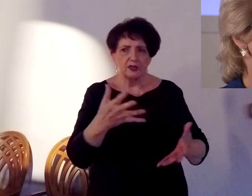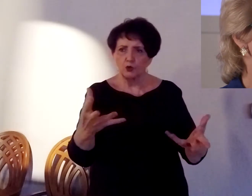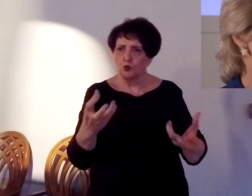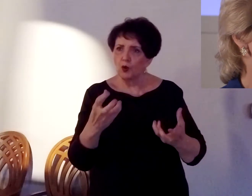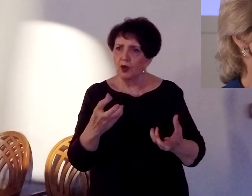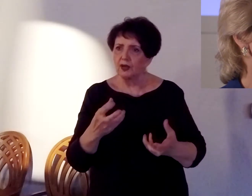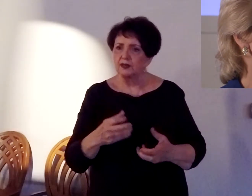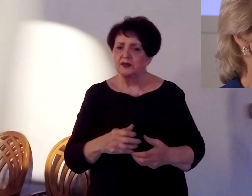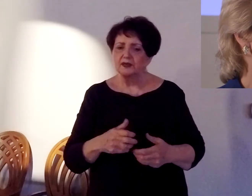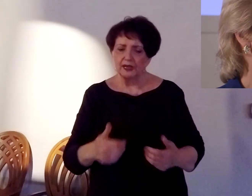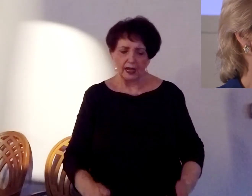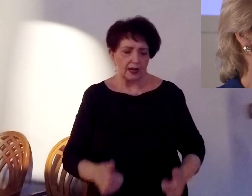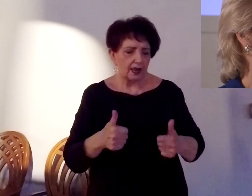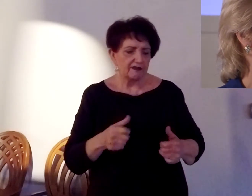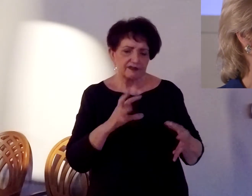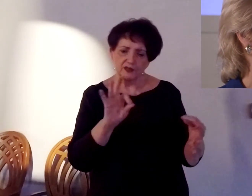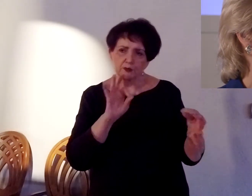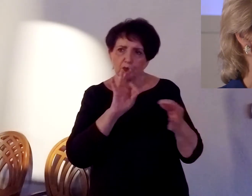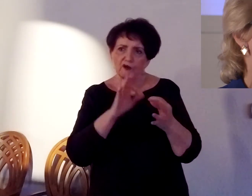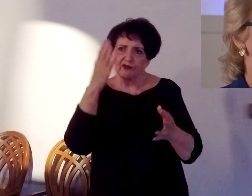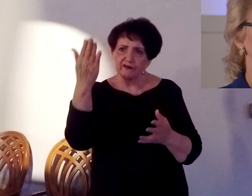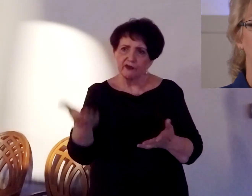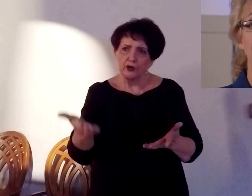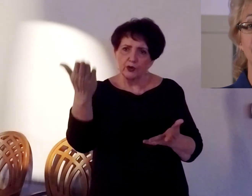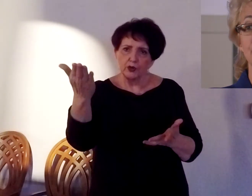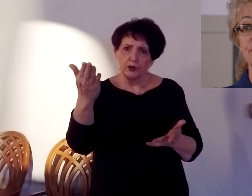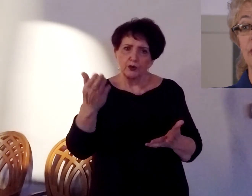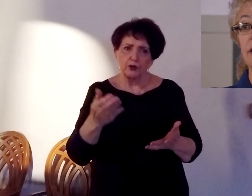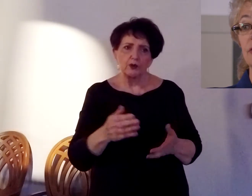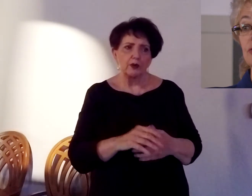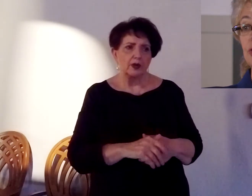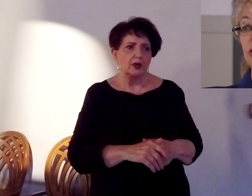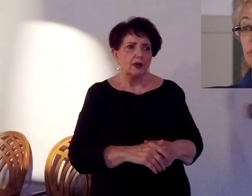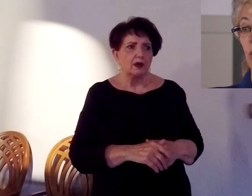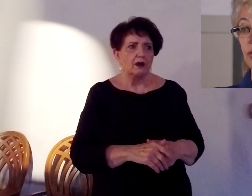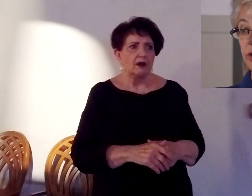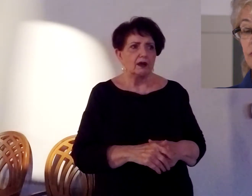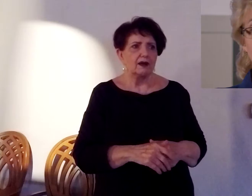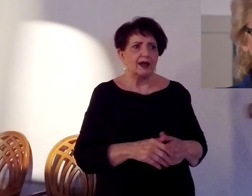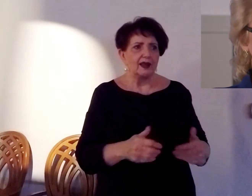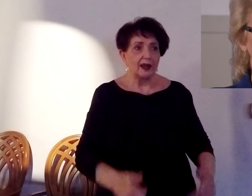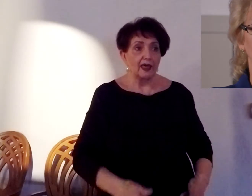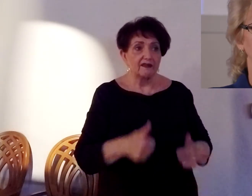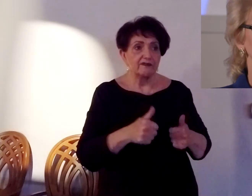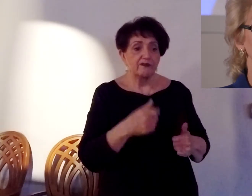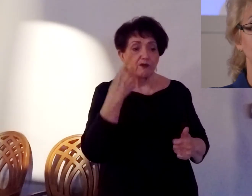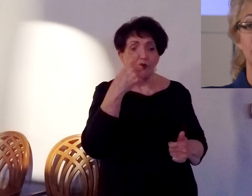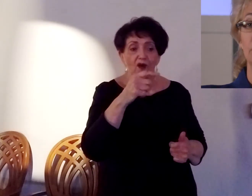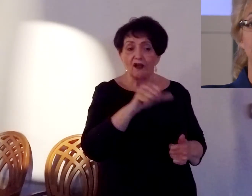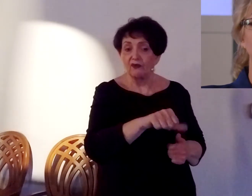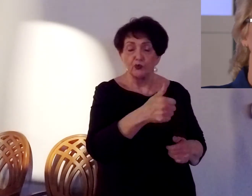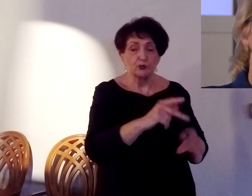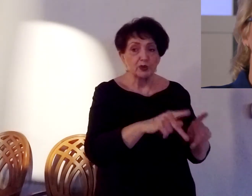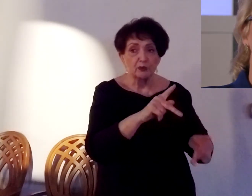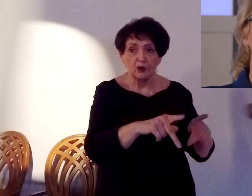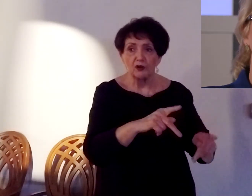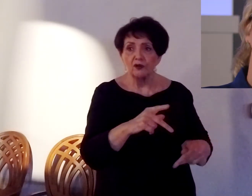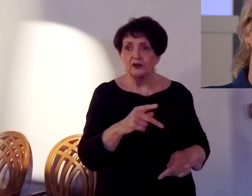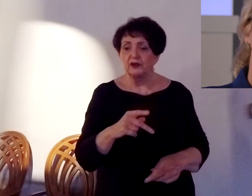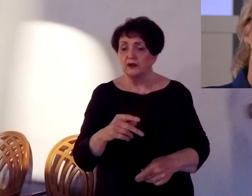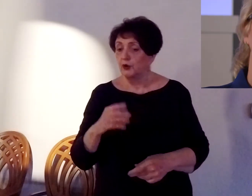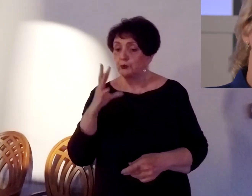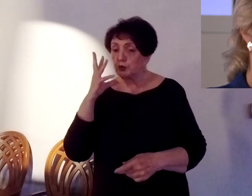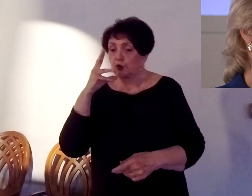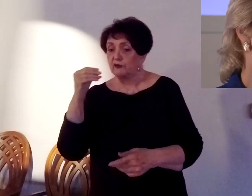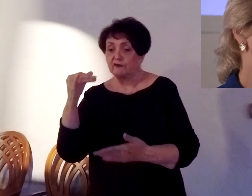it into a life just for you. You can mold it into a martyred life just for others. You can mold it into beautiful art.